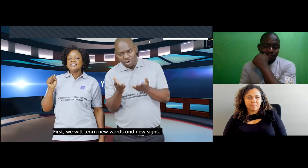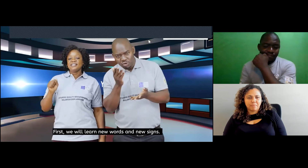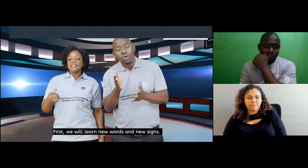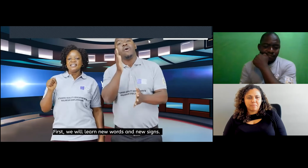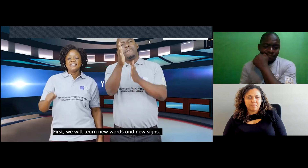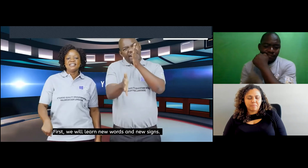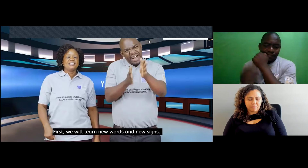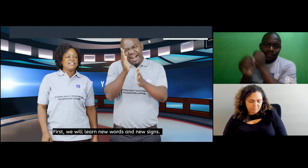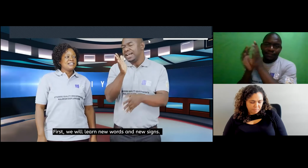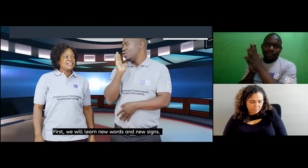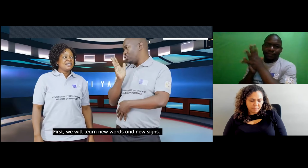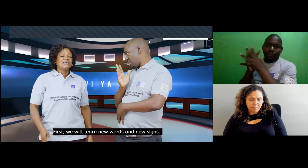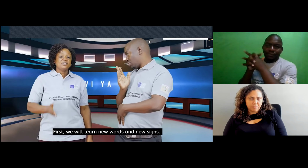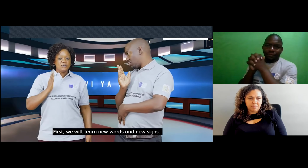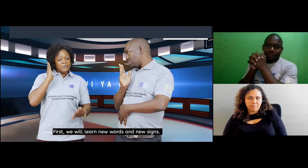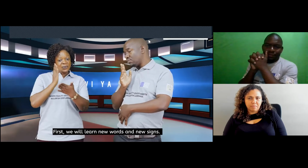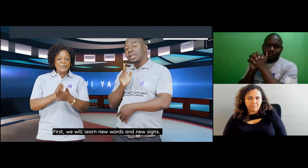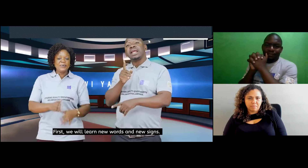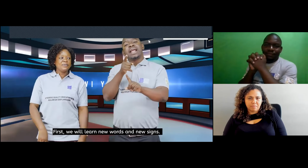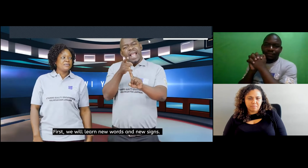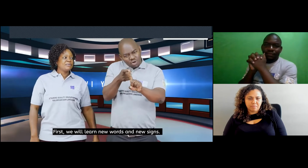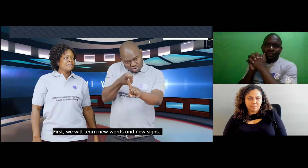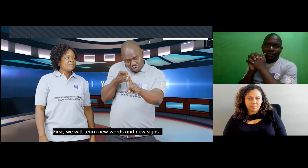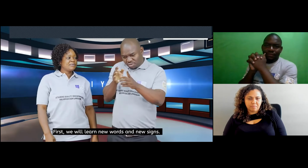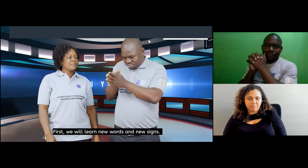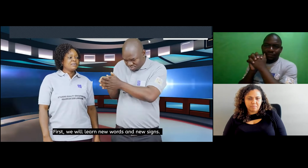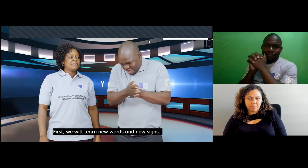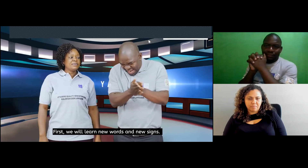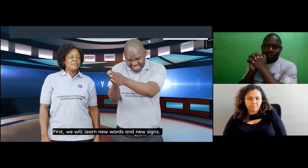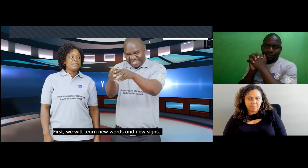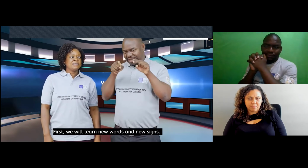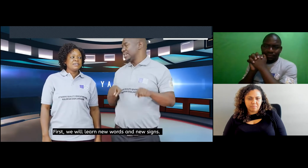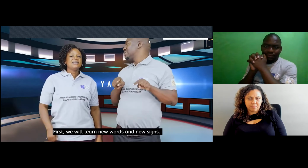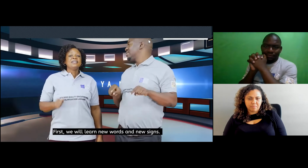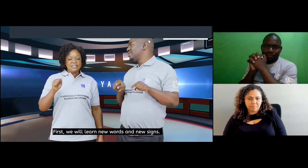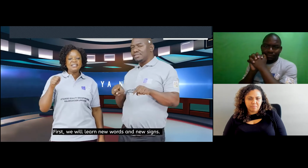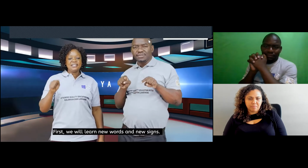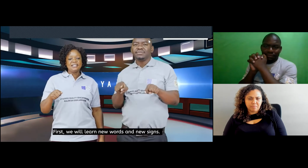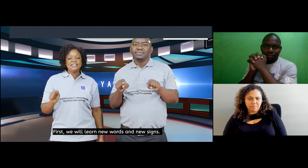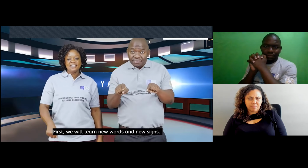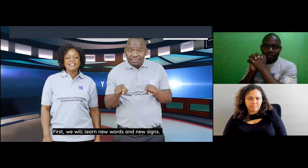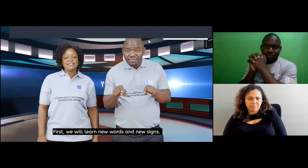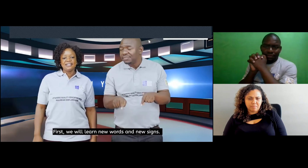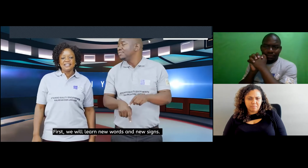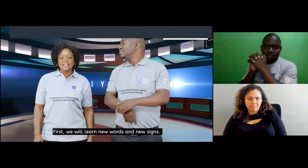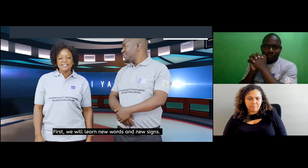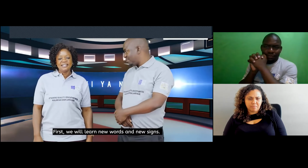Poyamba tiphunzira mawu atsopano komanso masaini ake.